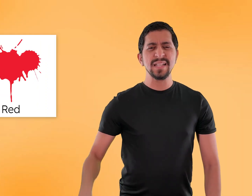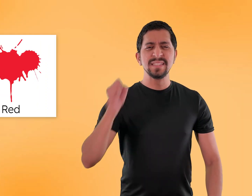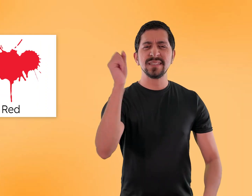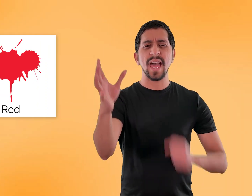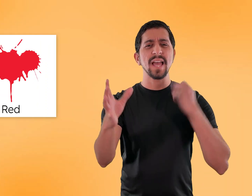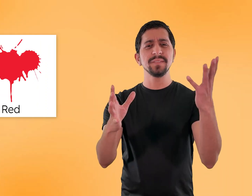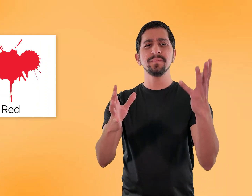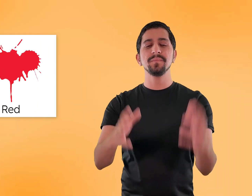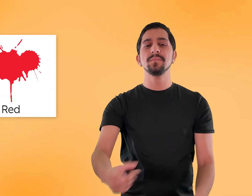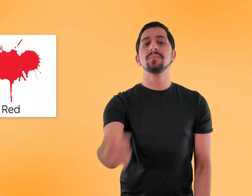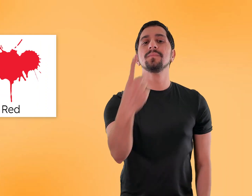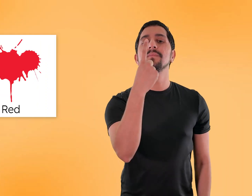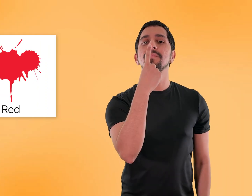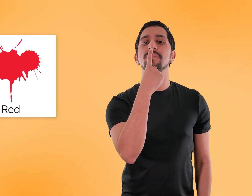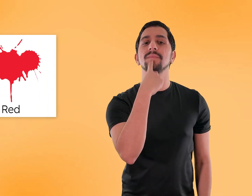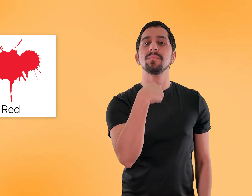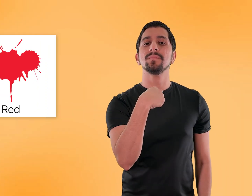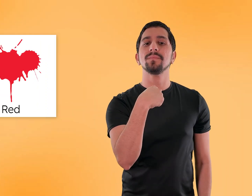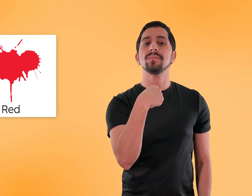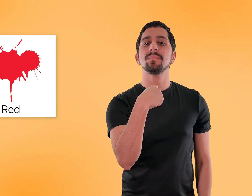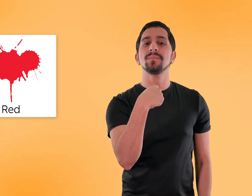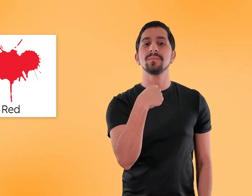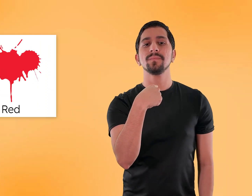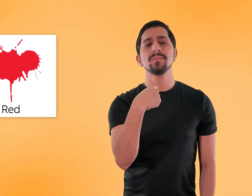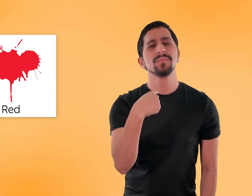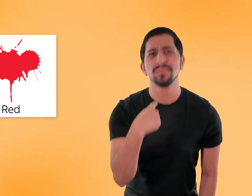To sign red,